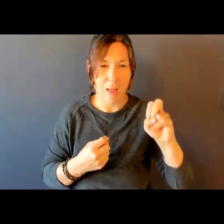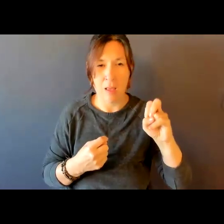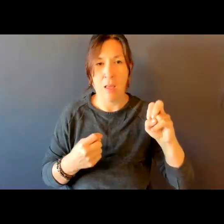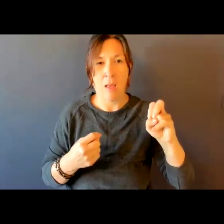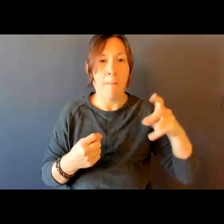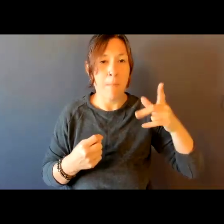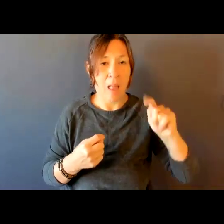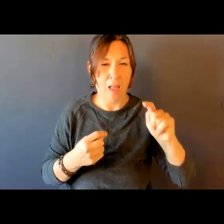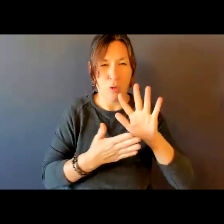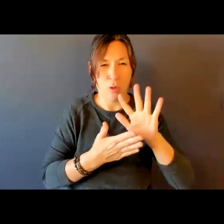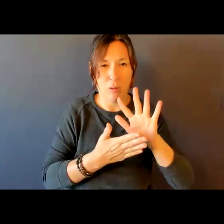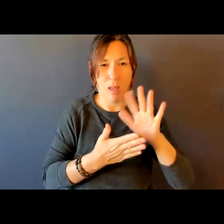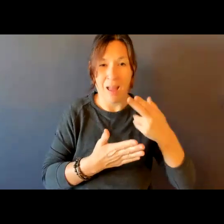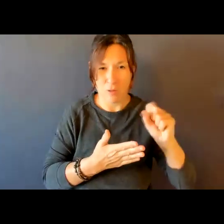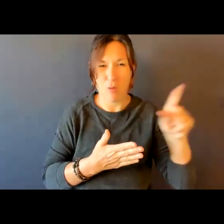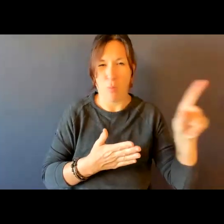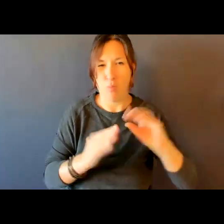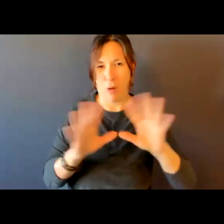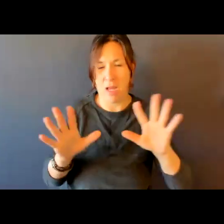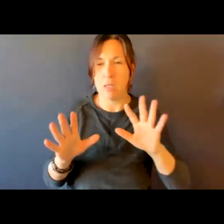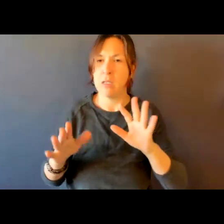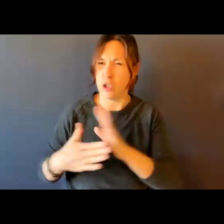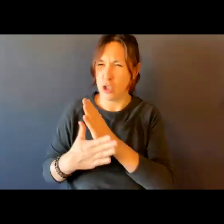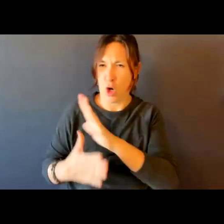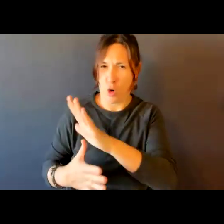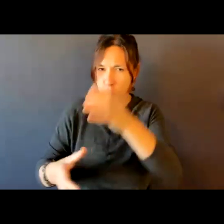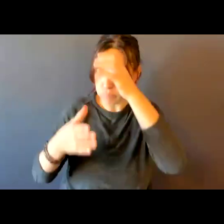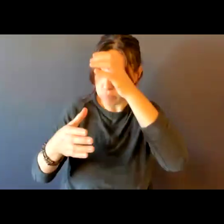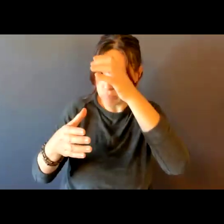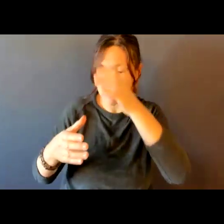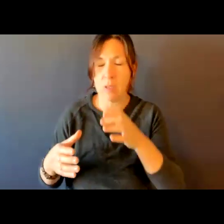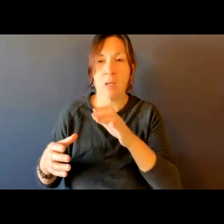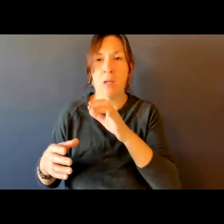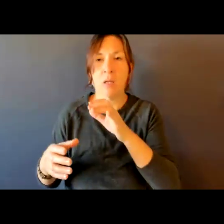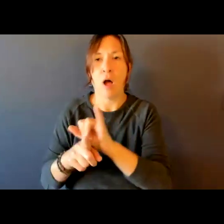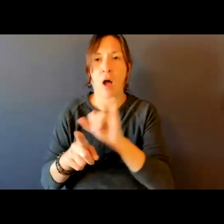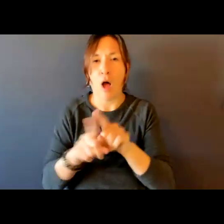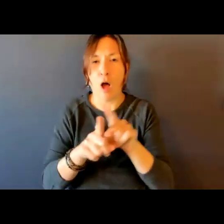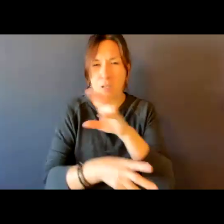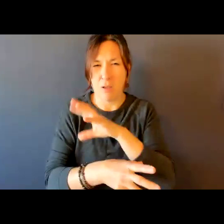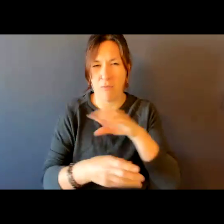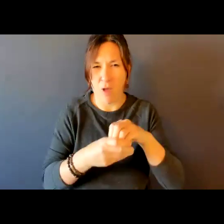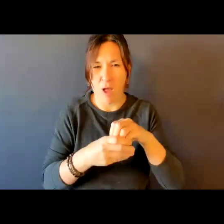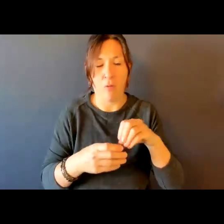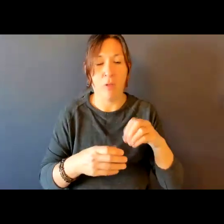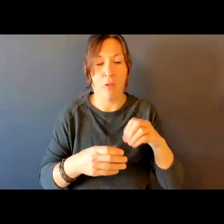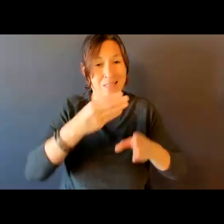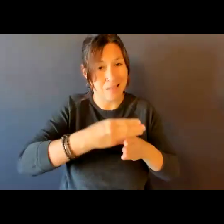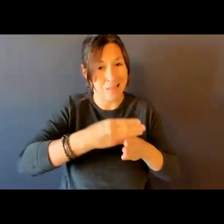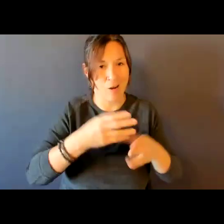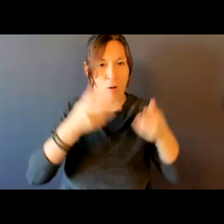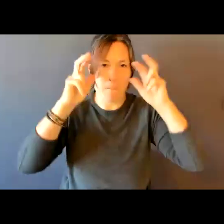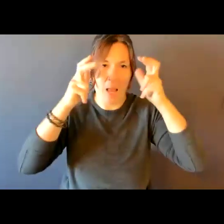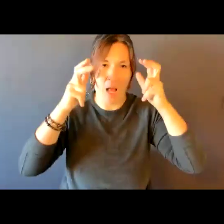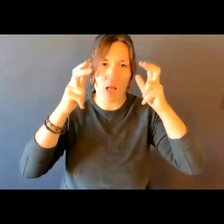and expertise. She also works with the school's soccer and basketball programs.